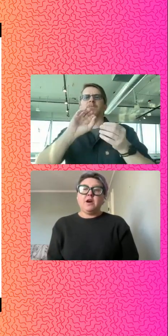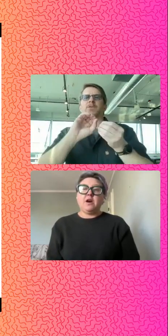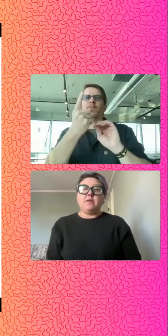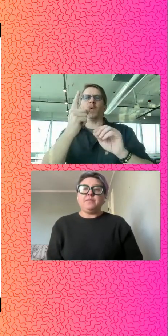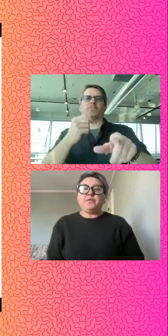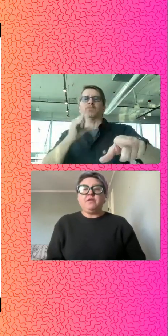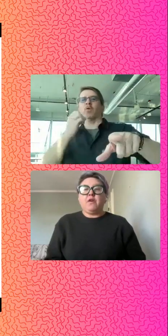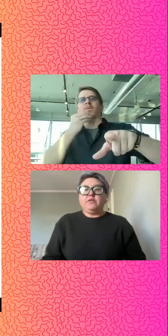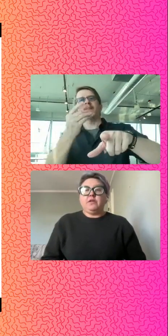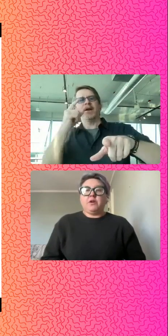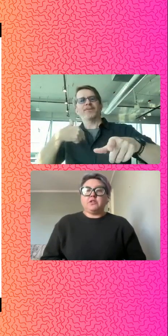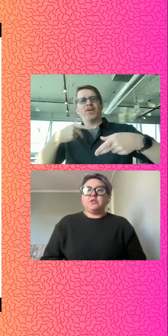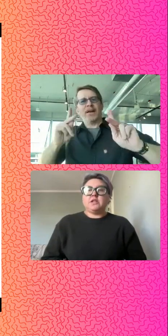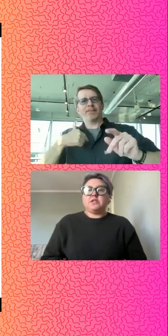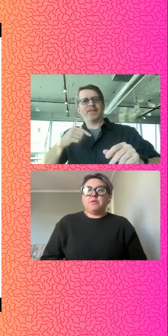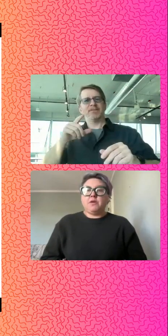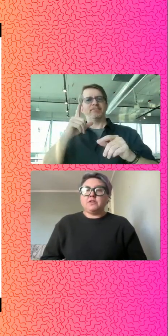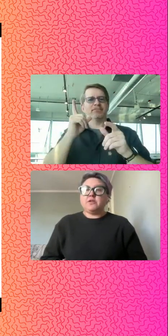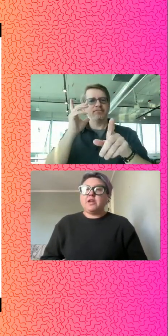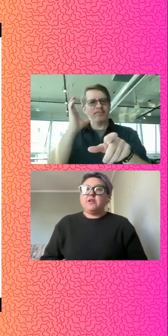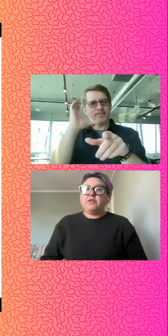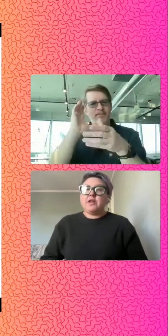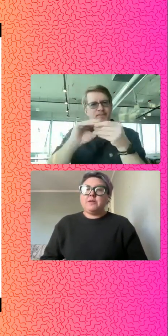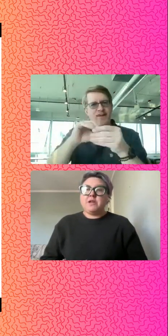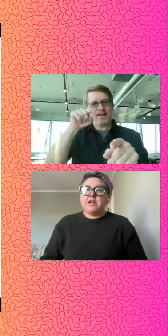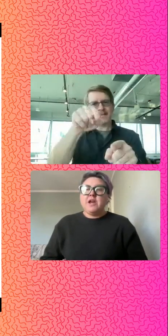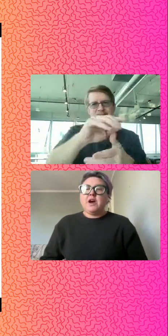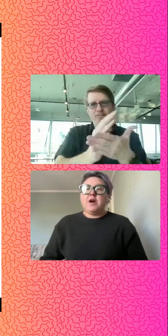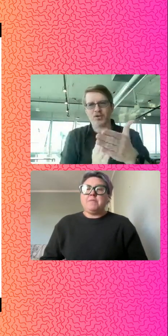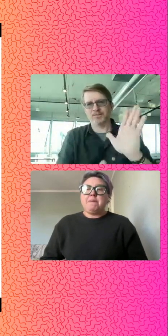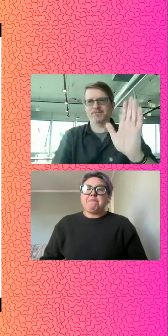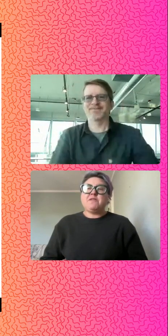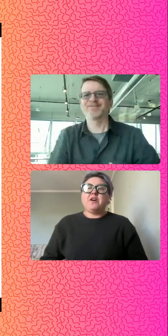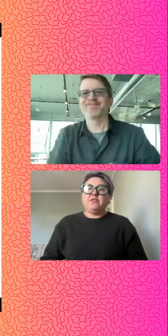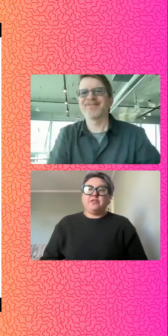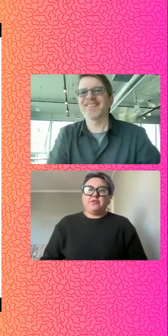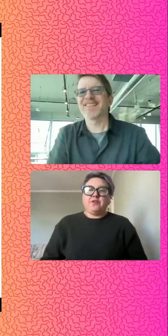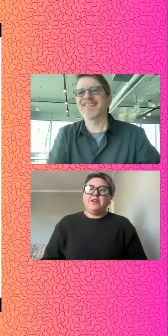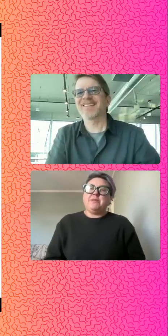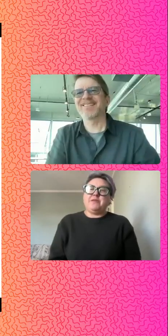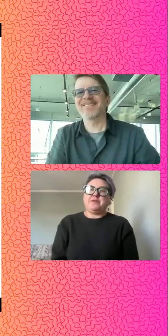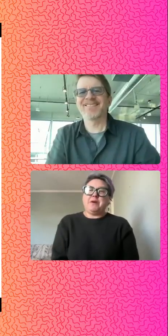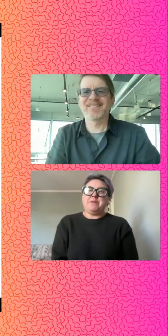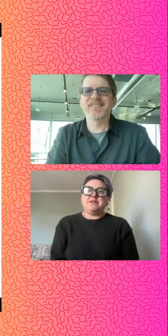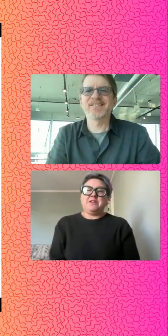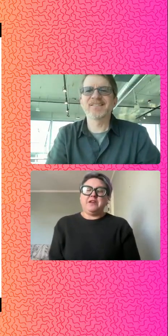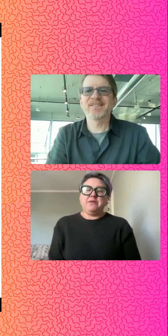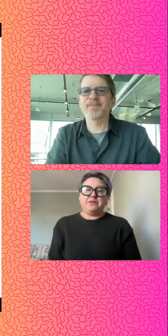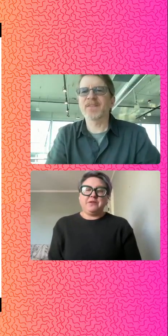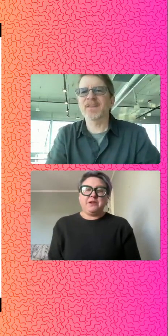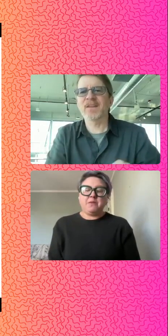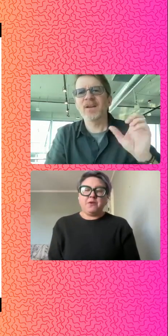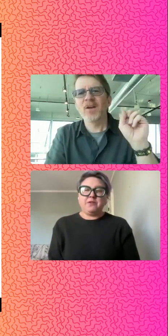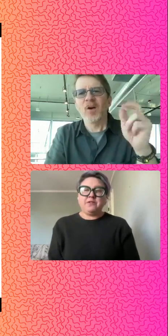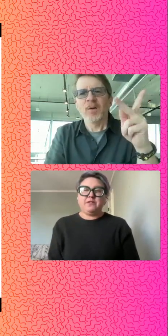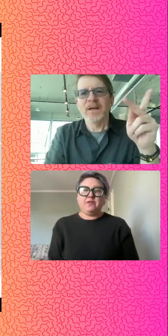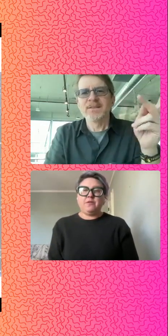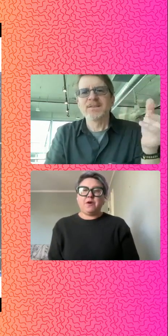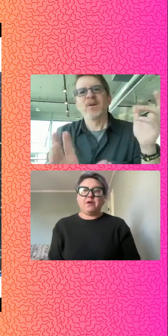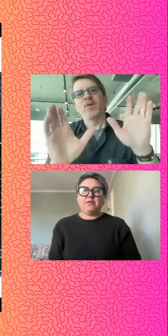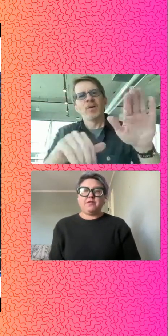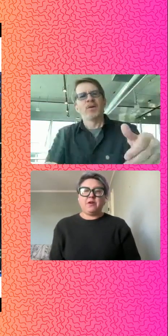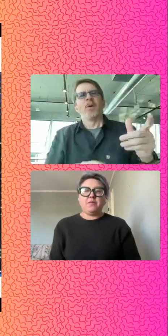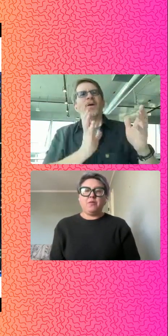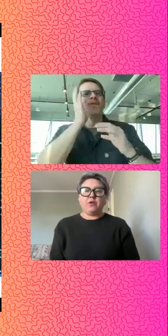be involved in the project. So that's number one. So thank you for letting me tell the story about this part, because I think it was really important